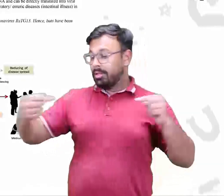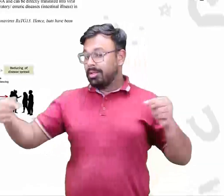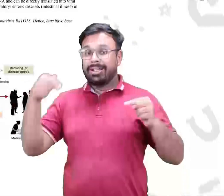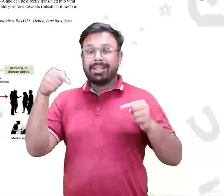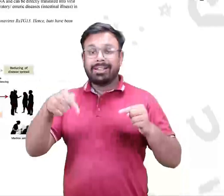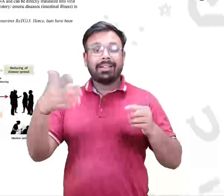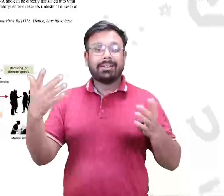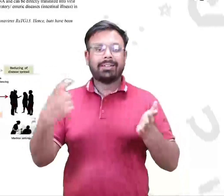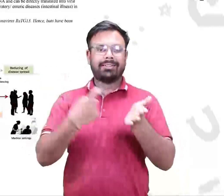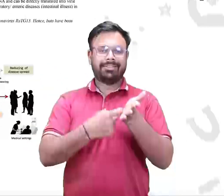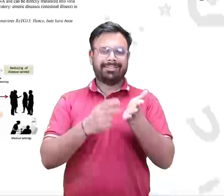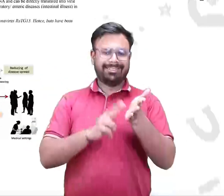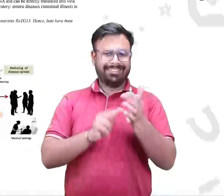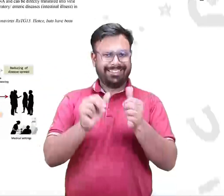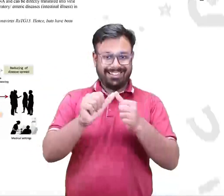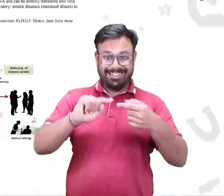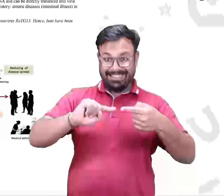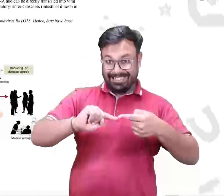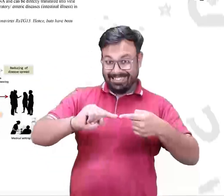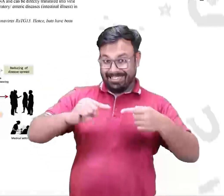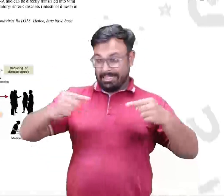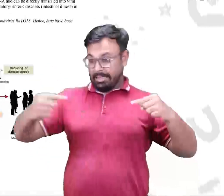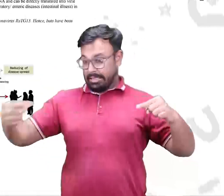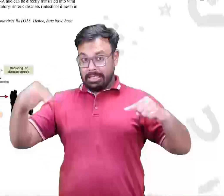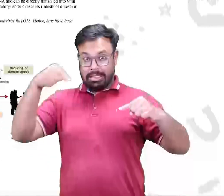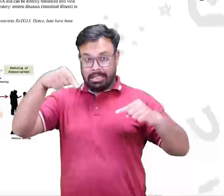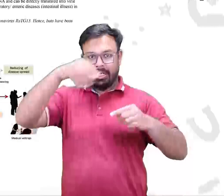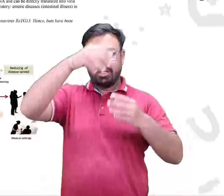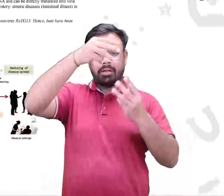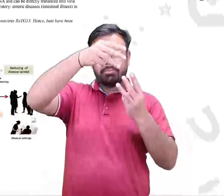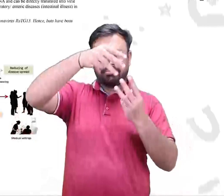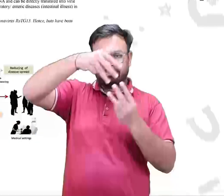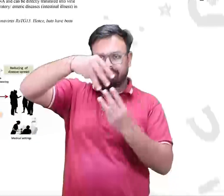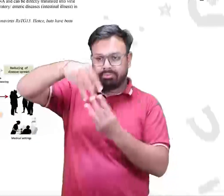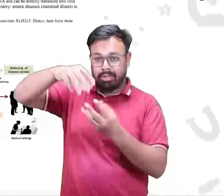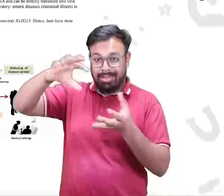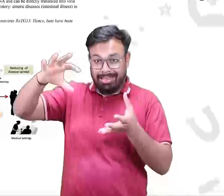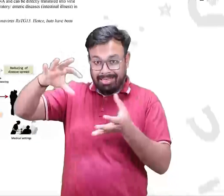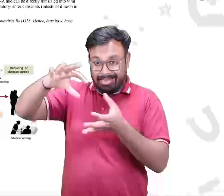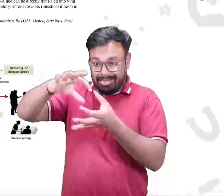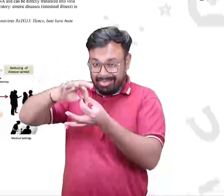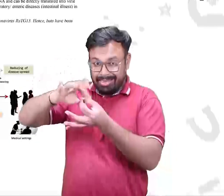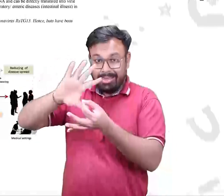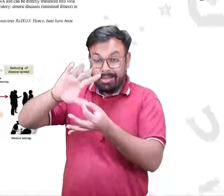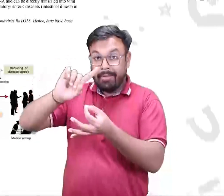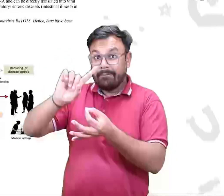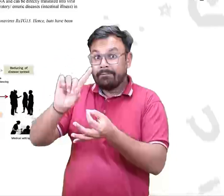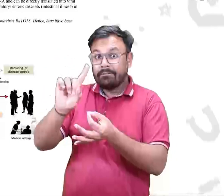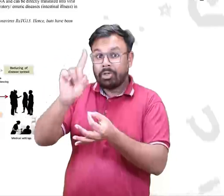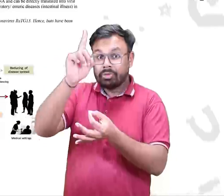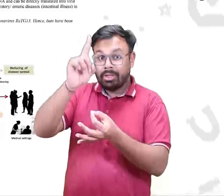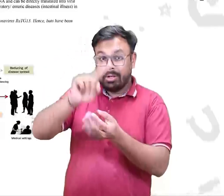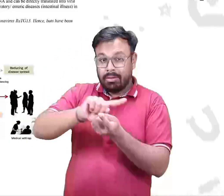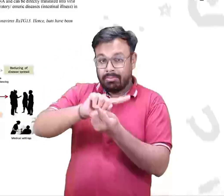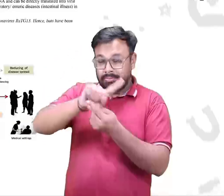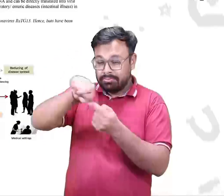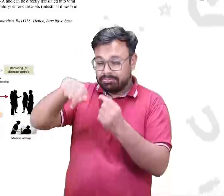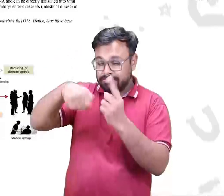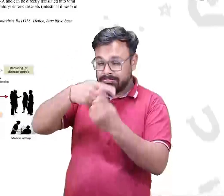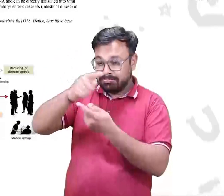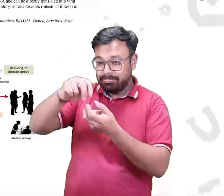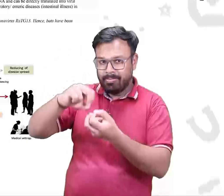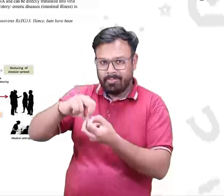It is covered as positive sense single-stranded messenger RNA and can